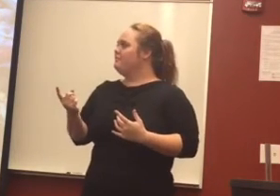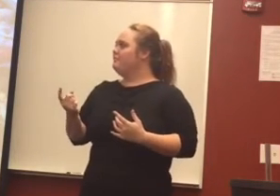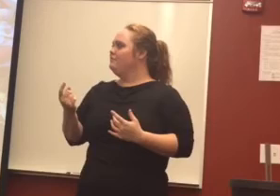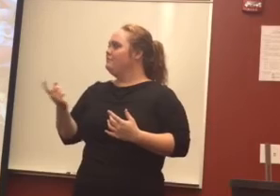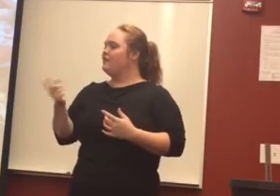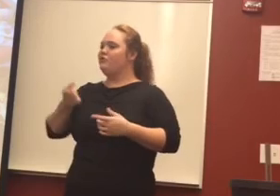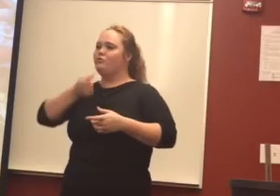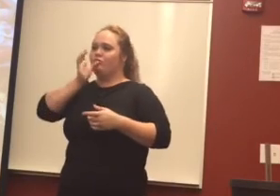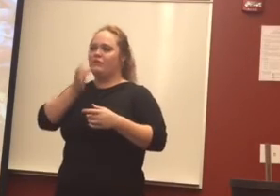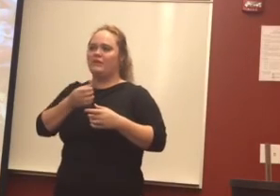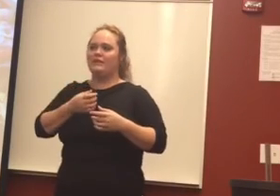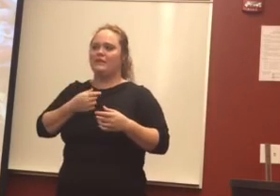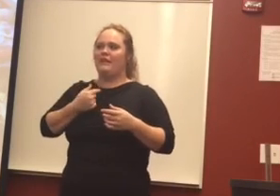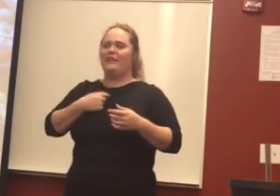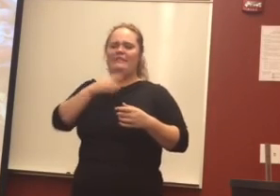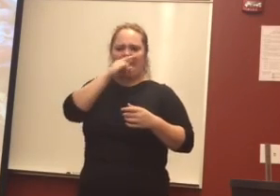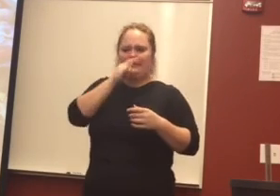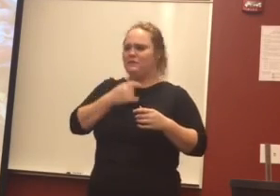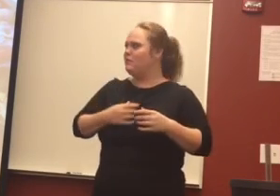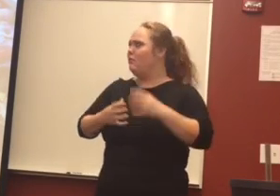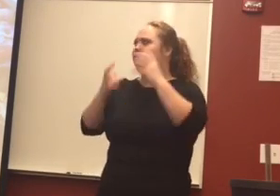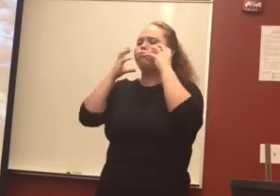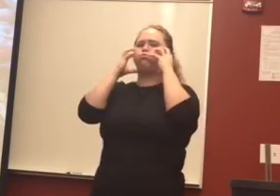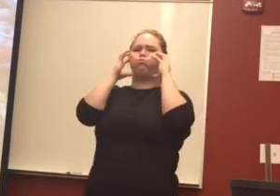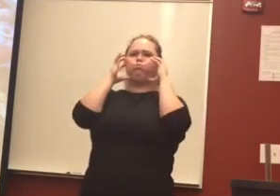Yes. Every time she walked into the room. And